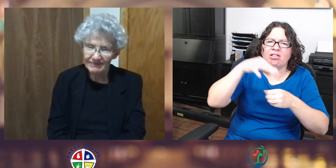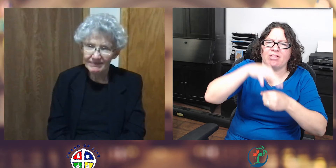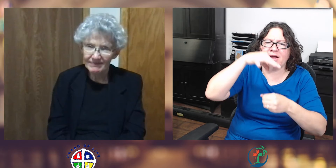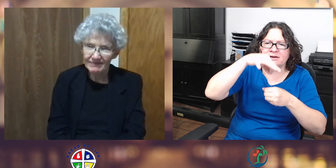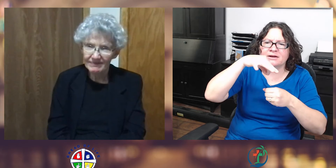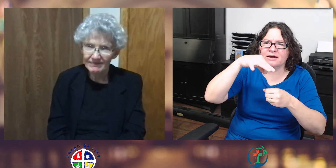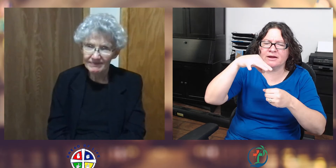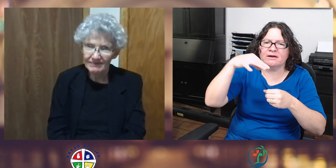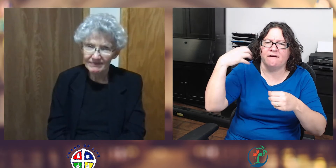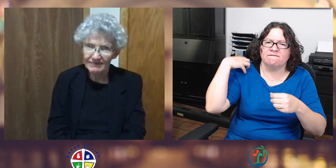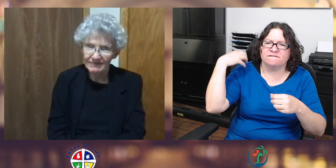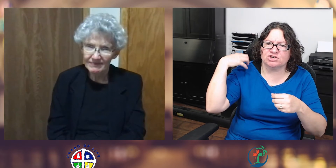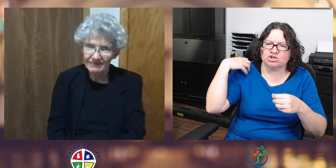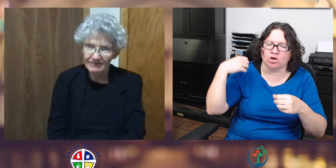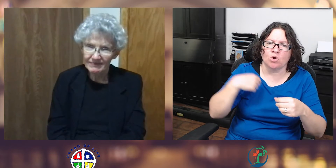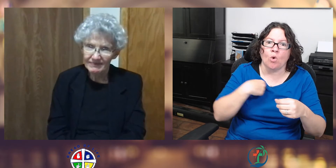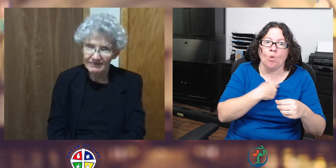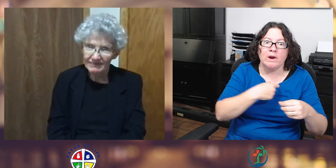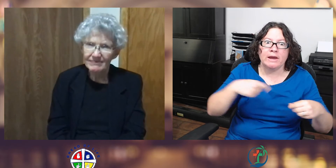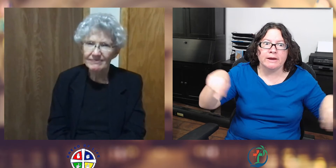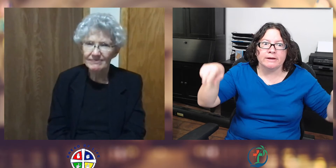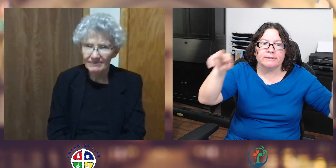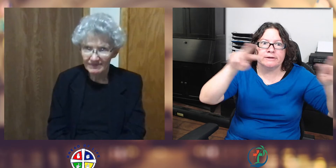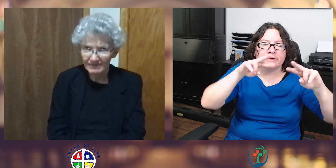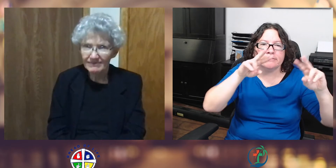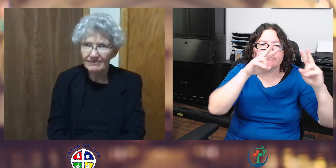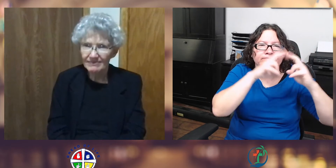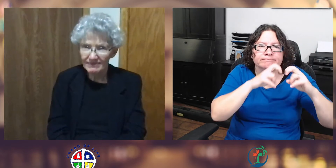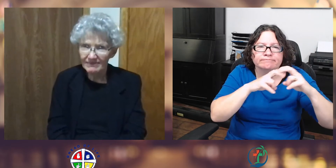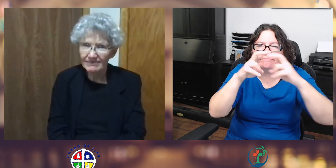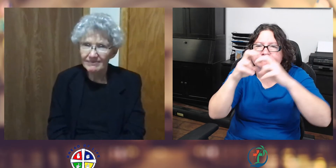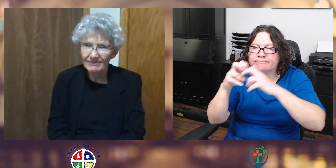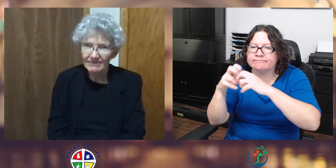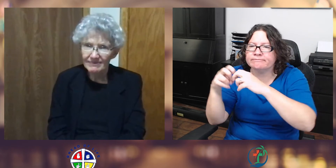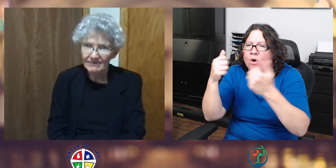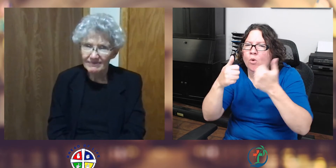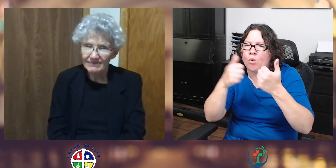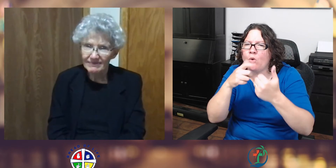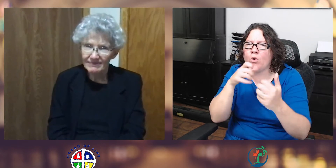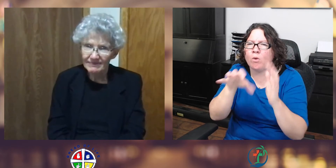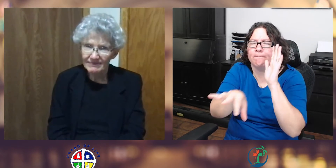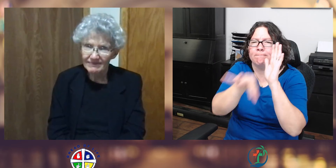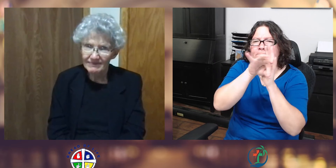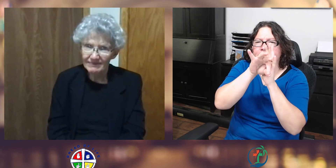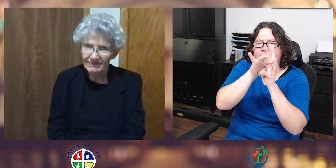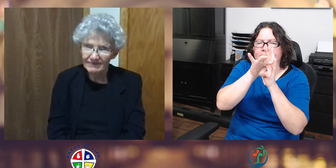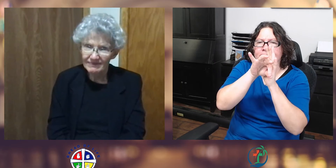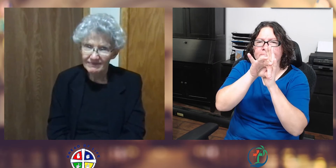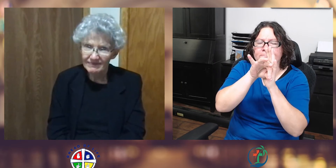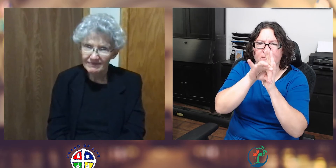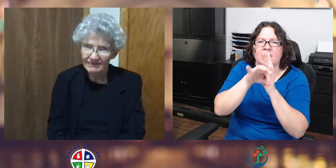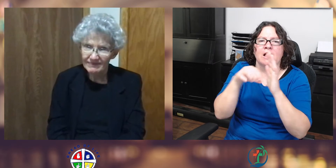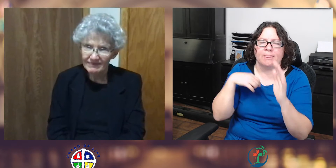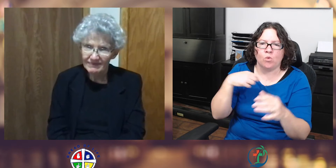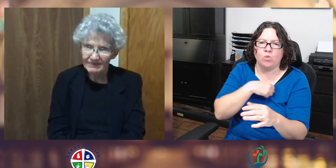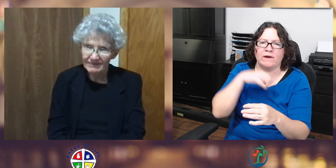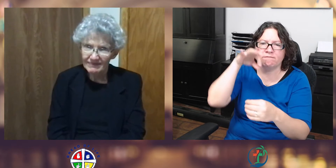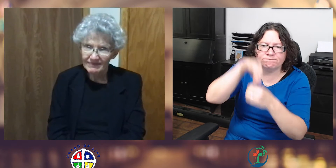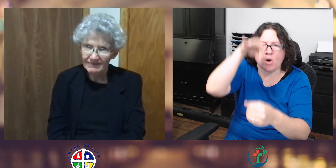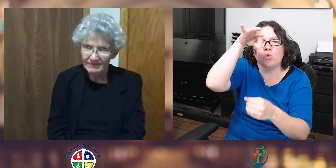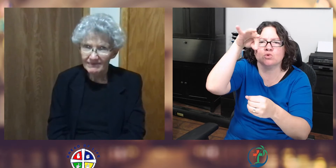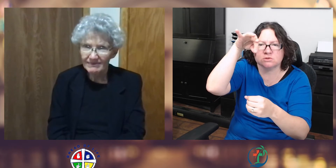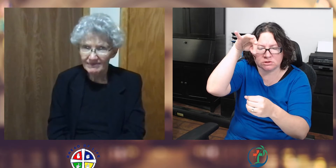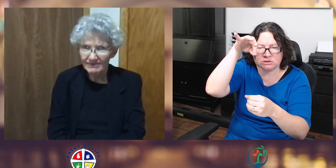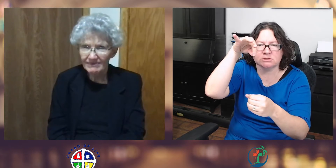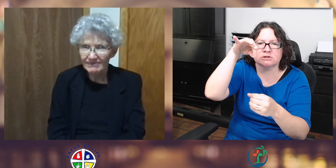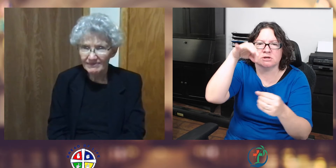little intimidating. Yes. We need to catch up. Okay. How? I